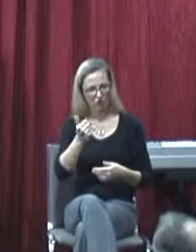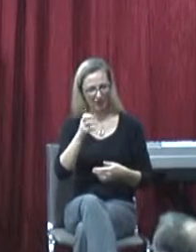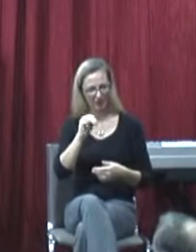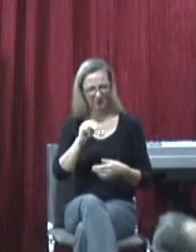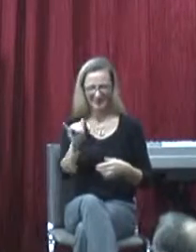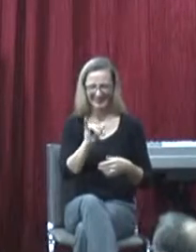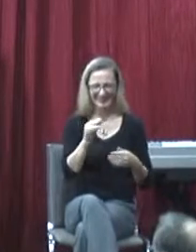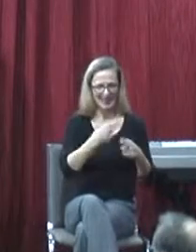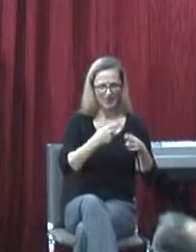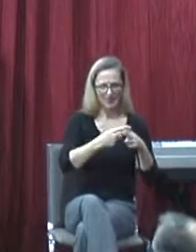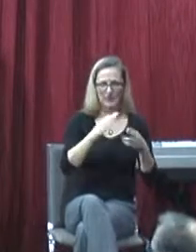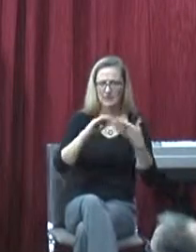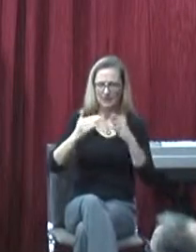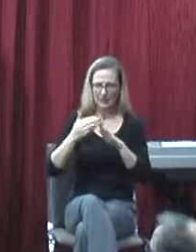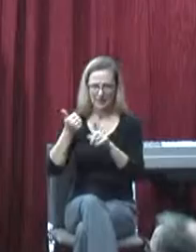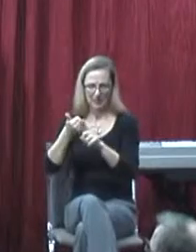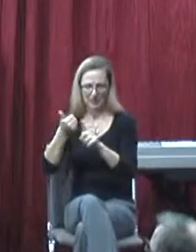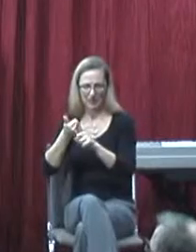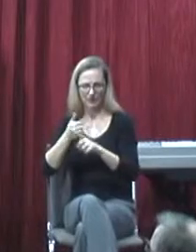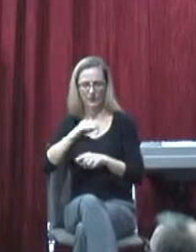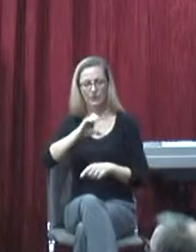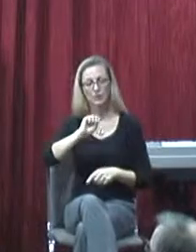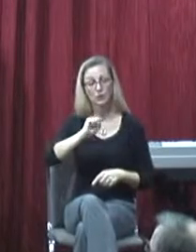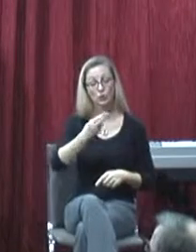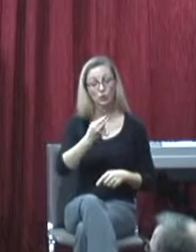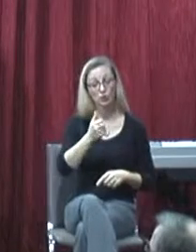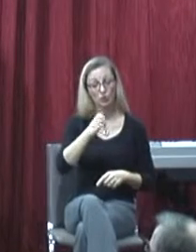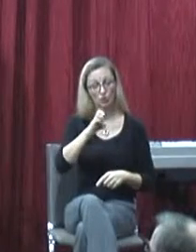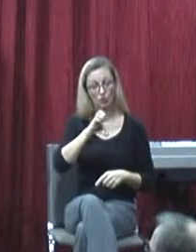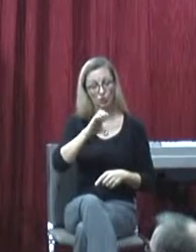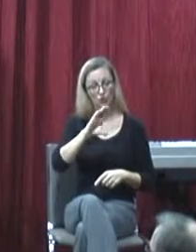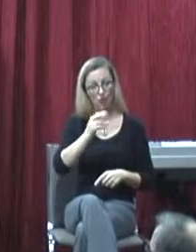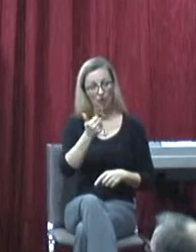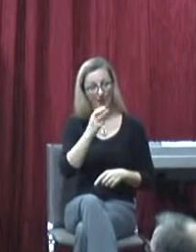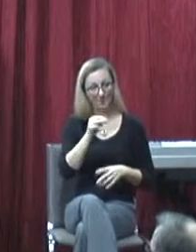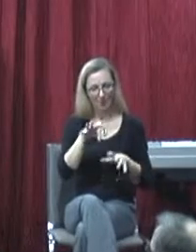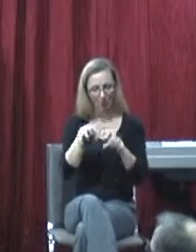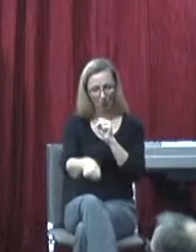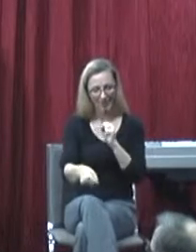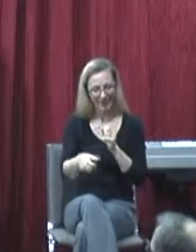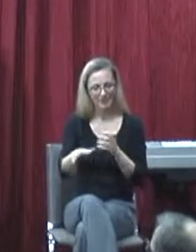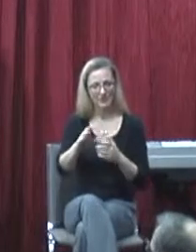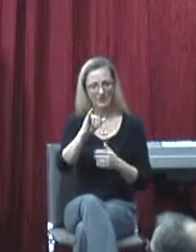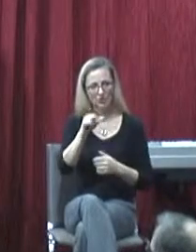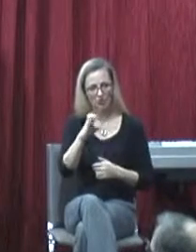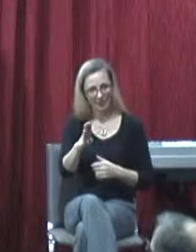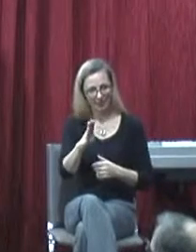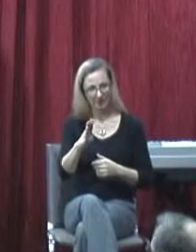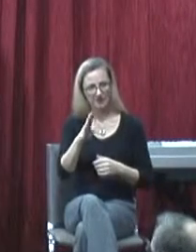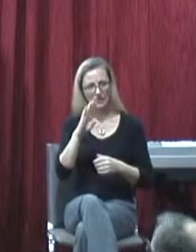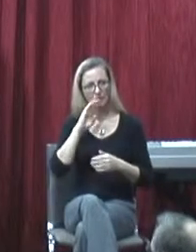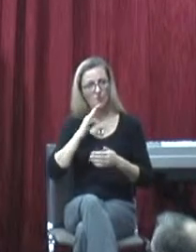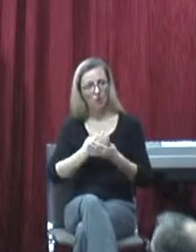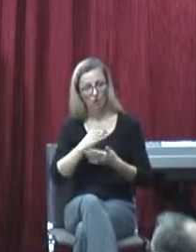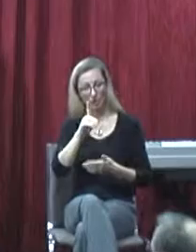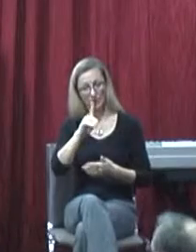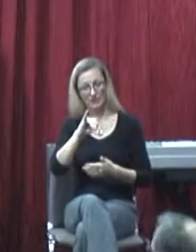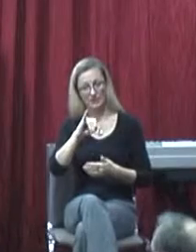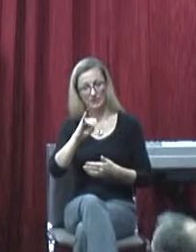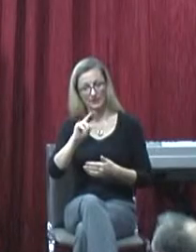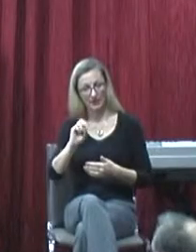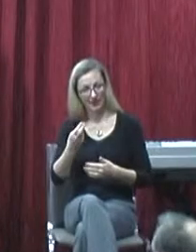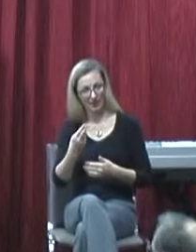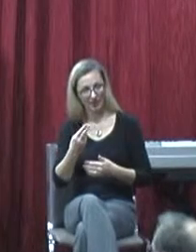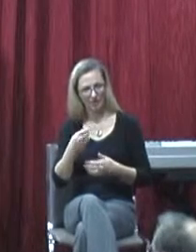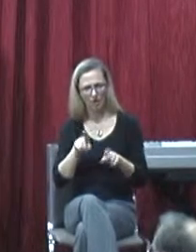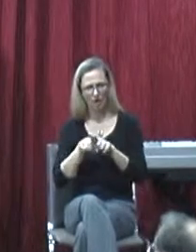named Shechem. Shechem, the son, raped Jacob's daughter Dinah and wanted to marry